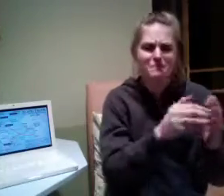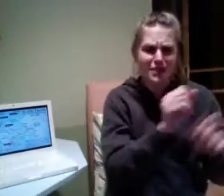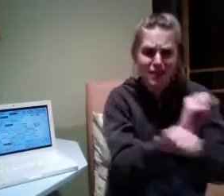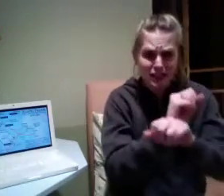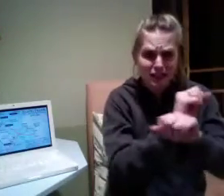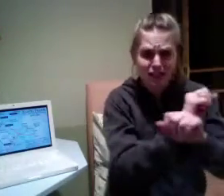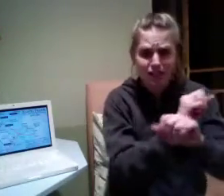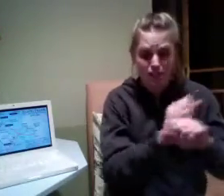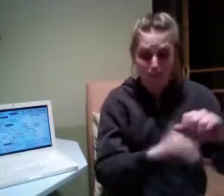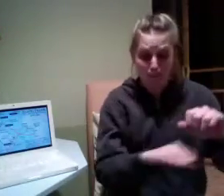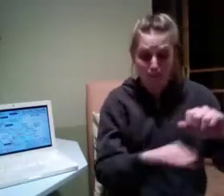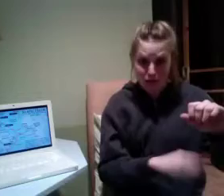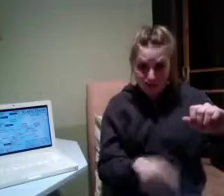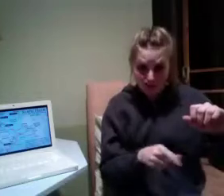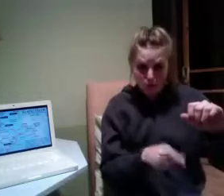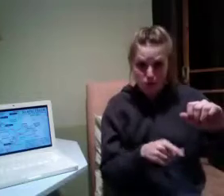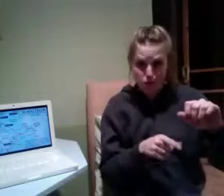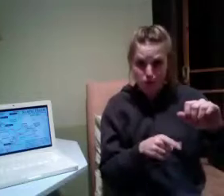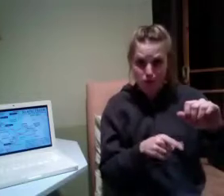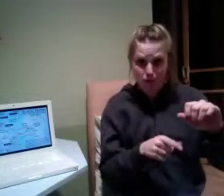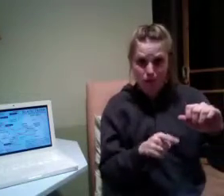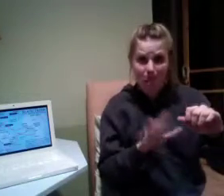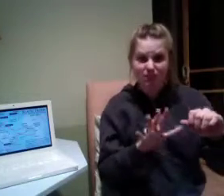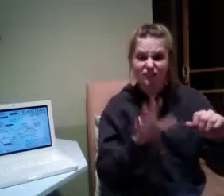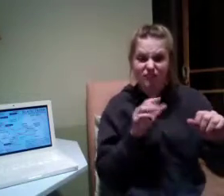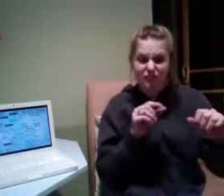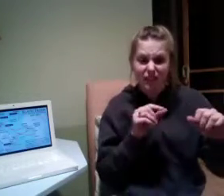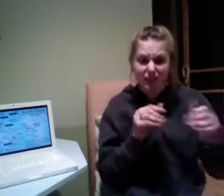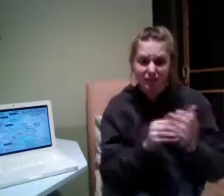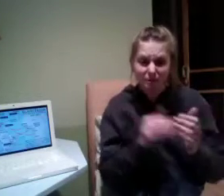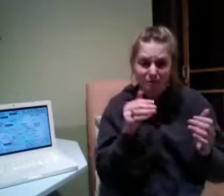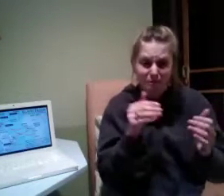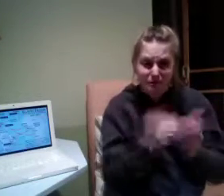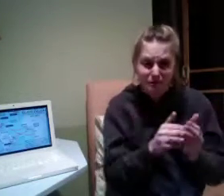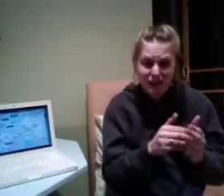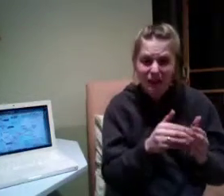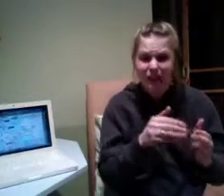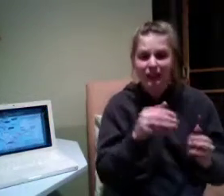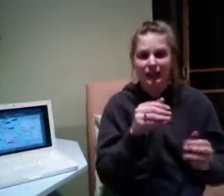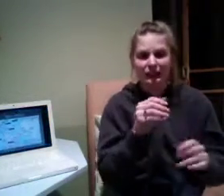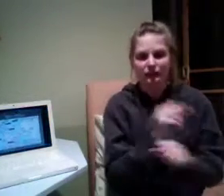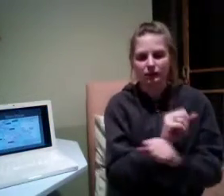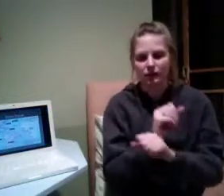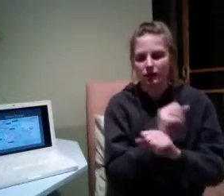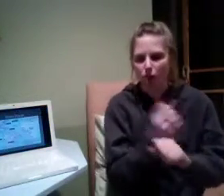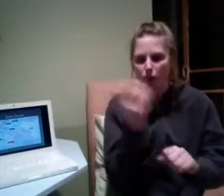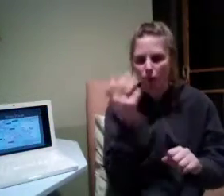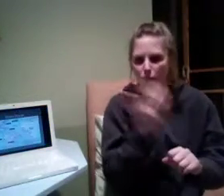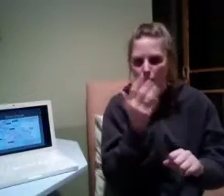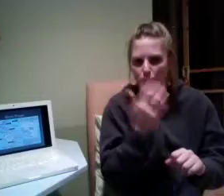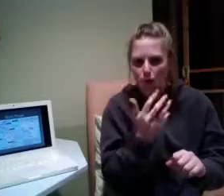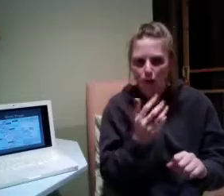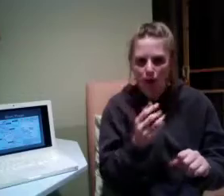America and Brazil, we see 5 million. And a lot of this has to do with the fact that in these areas, in the West Indies and